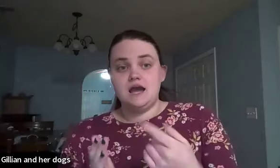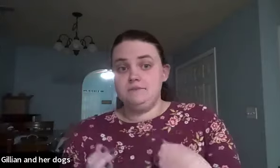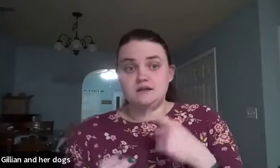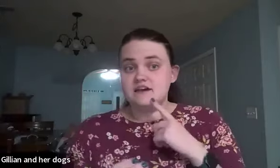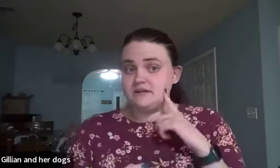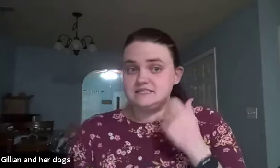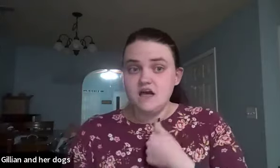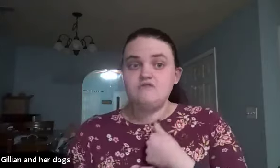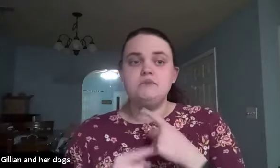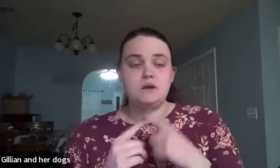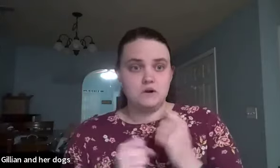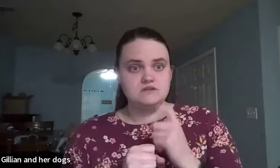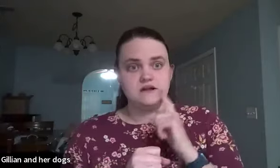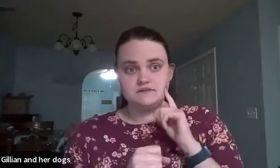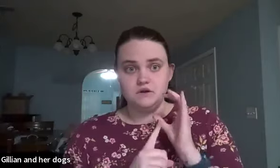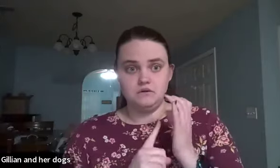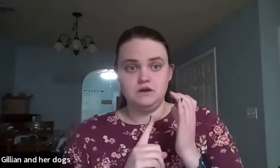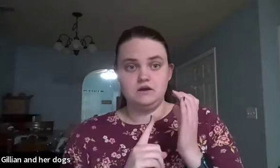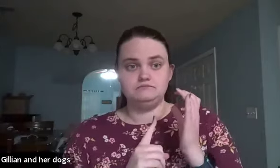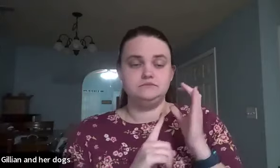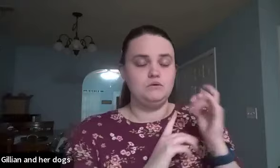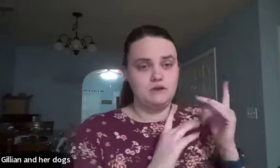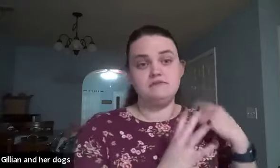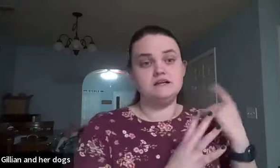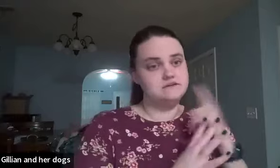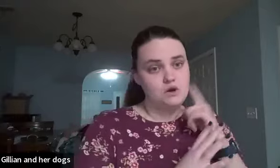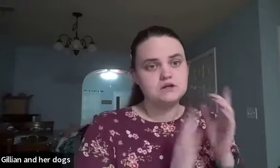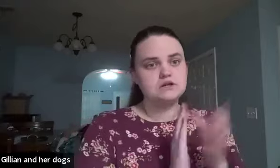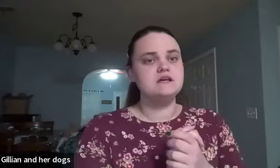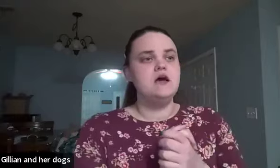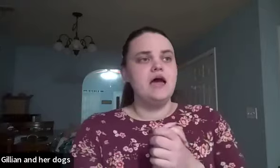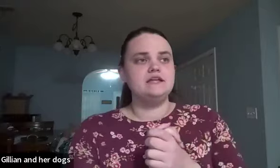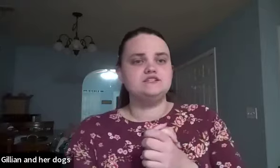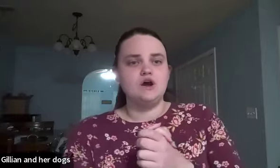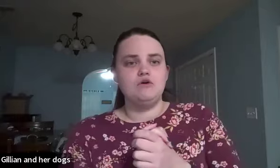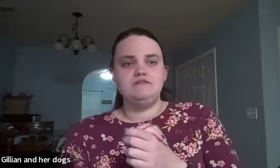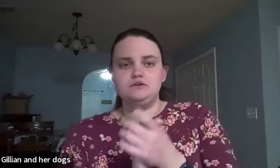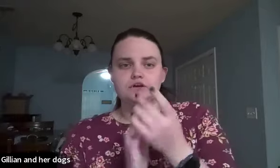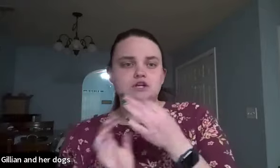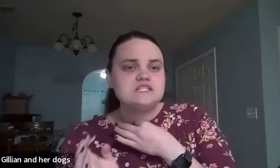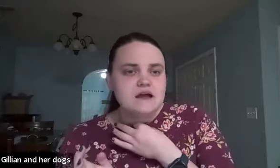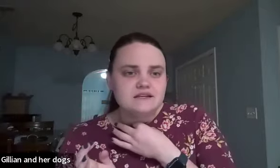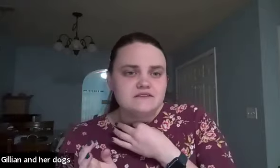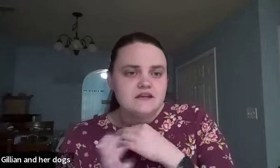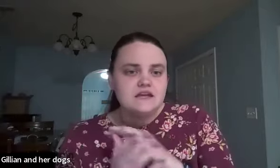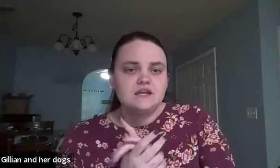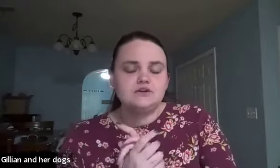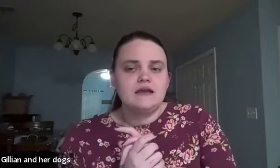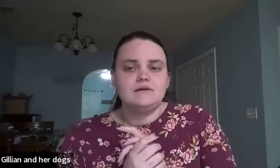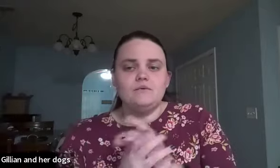I'm not deaf myself, but I work with a lot of deaf I have a lot of deaf coworkers. And so if you are curious about anything and you're like